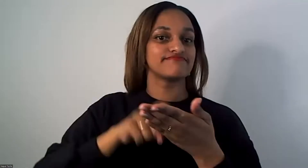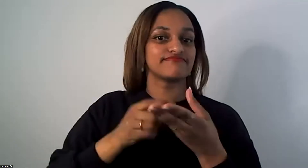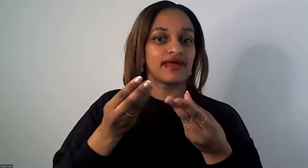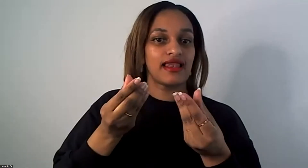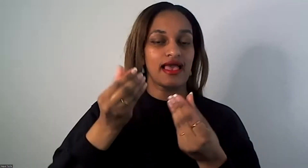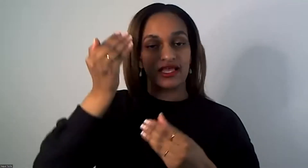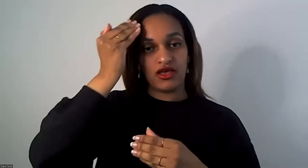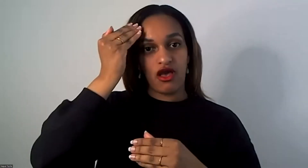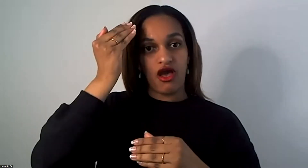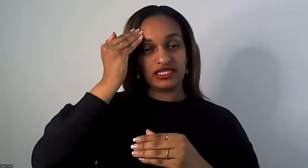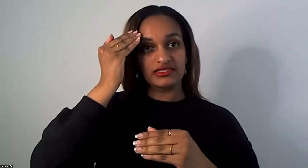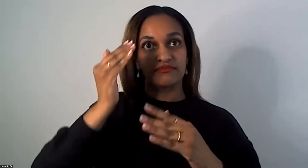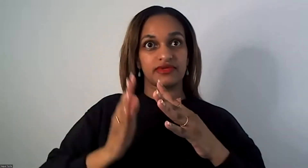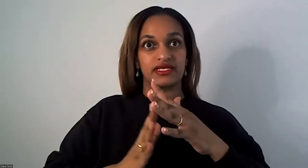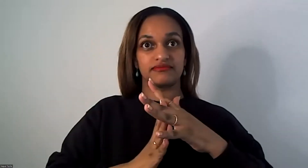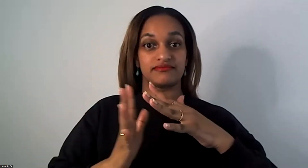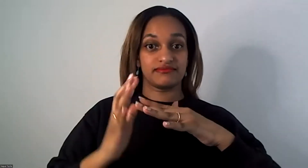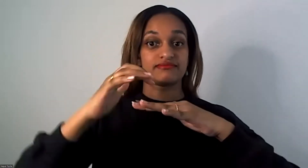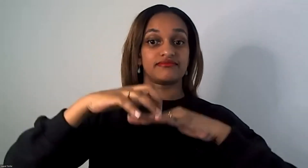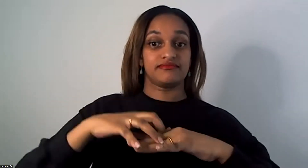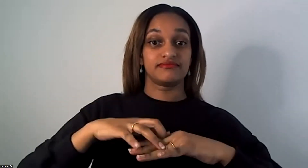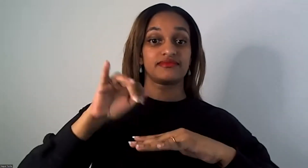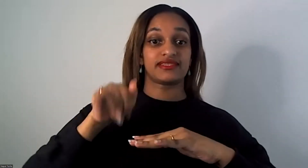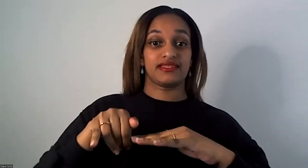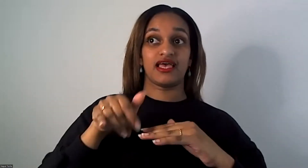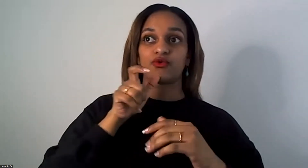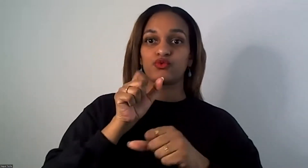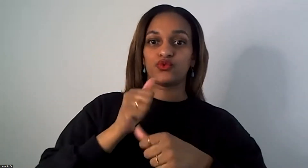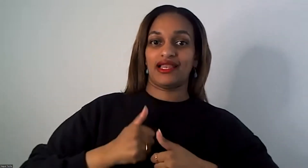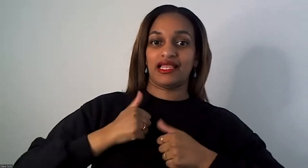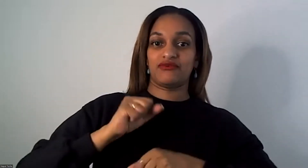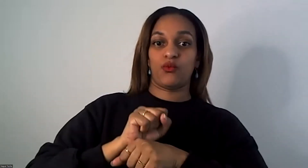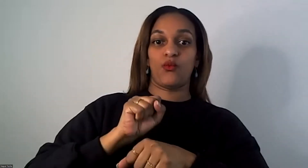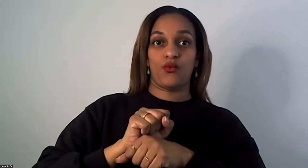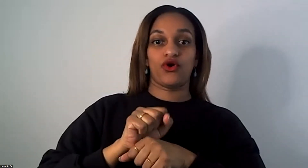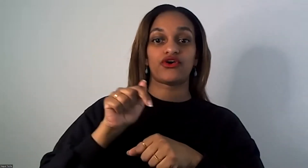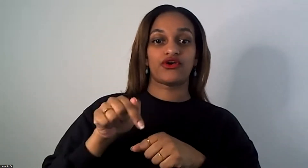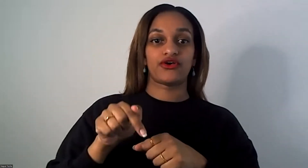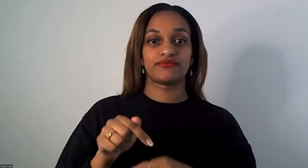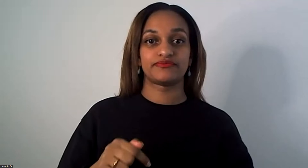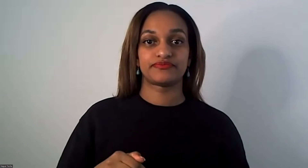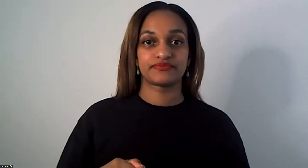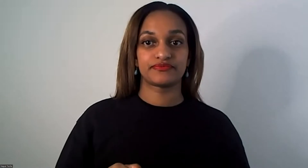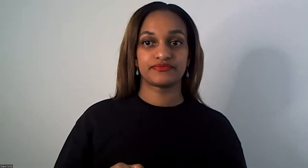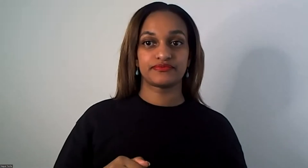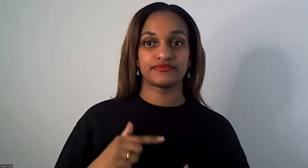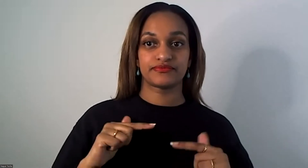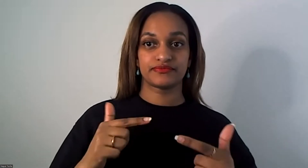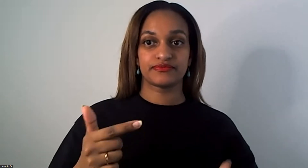healing is by land acknowledgement, which is a way we can collectively and individually express gratitude